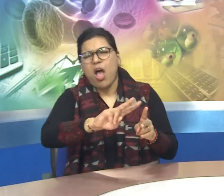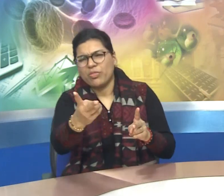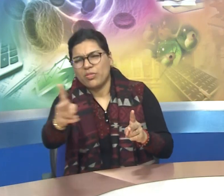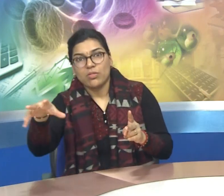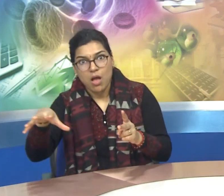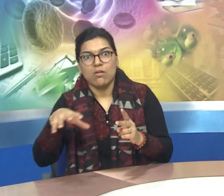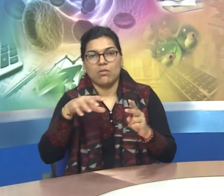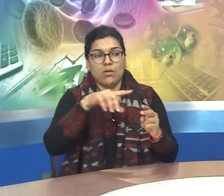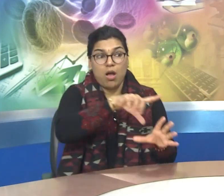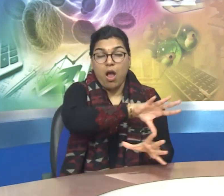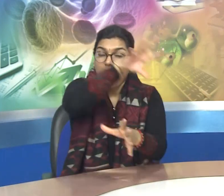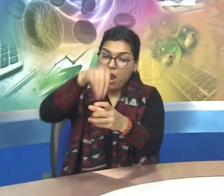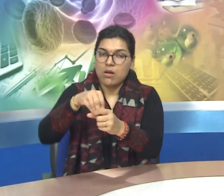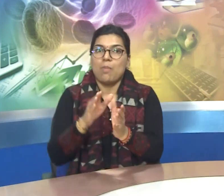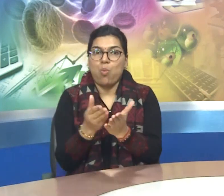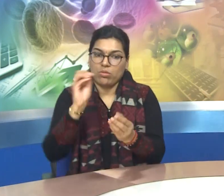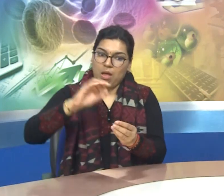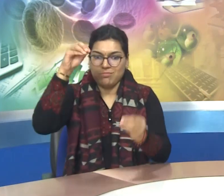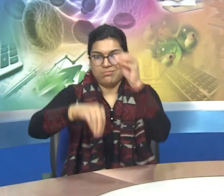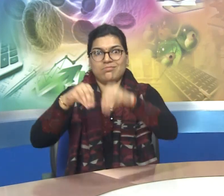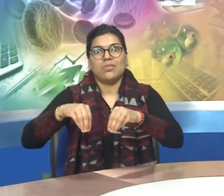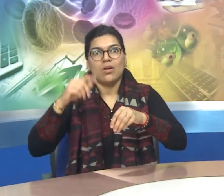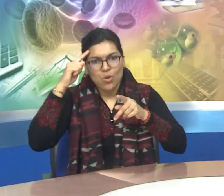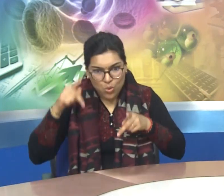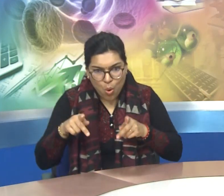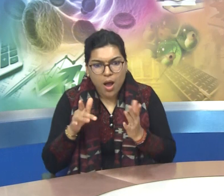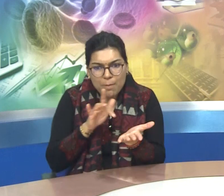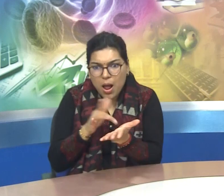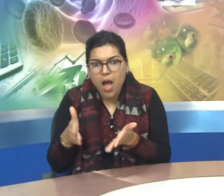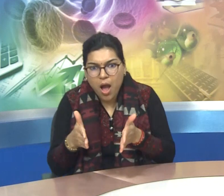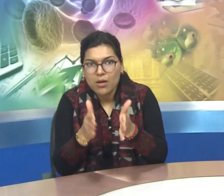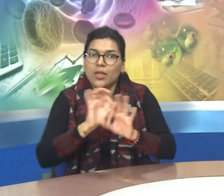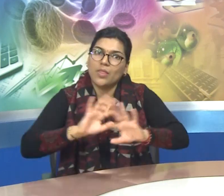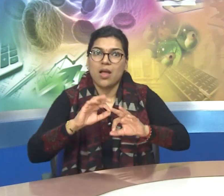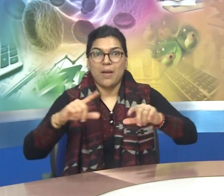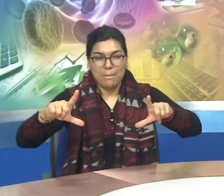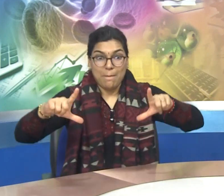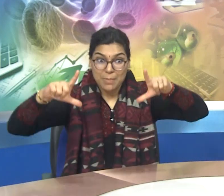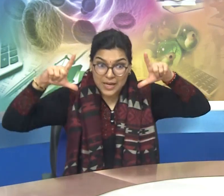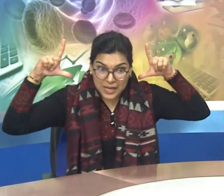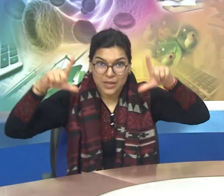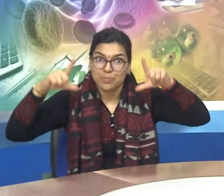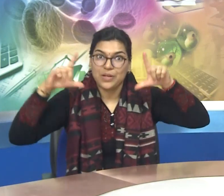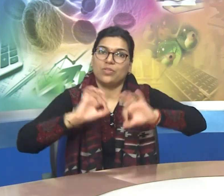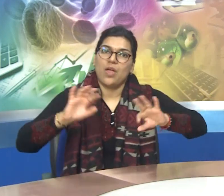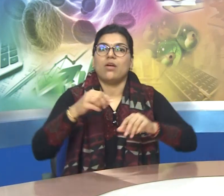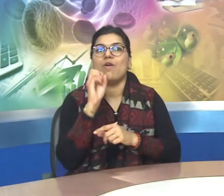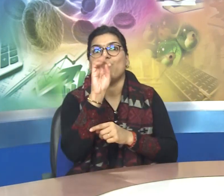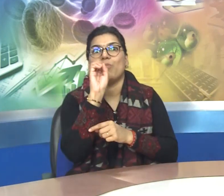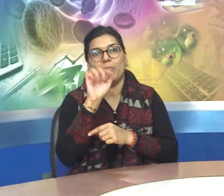The third type of general reference map is road maps or street maps and charts.